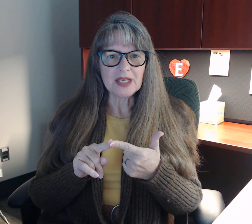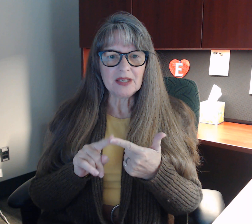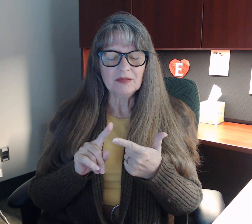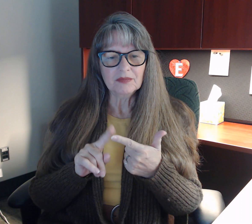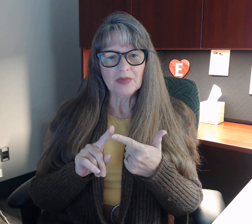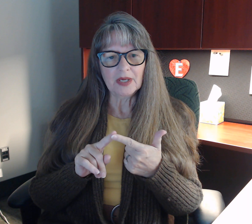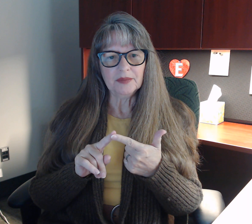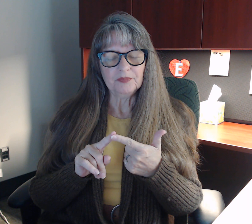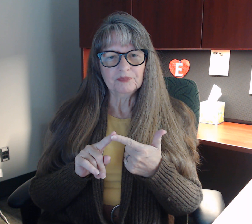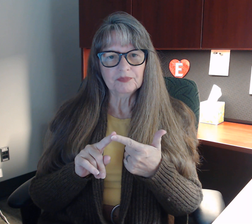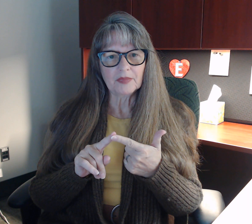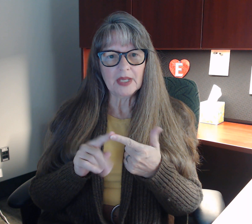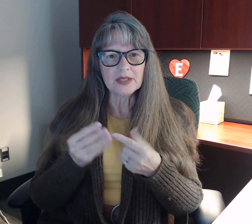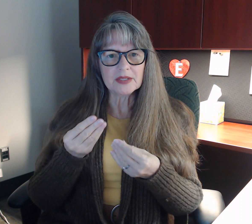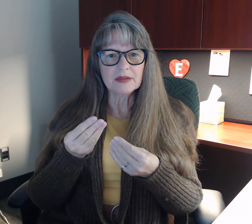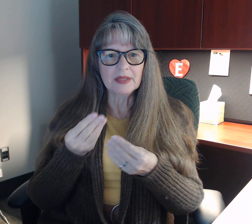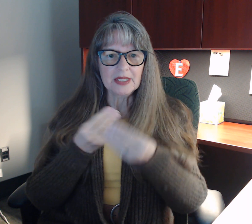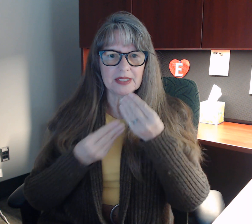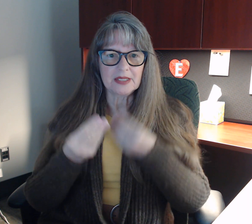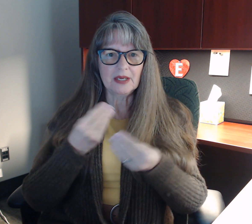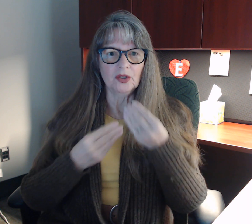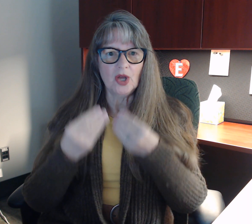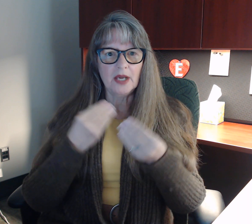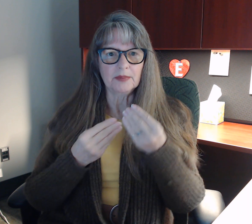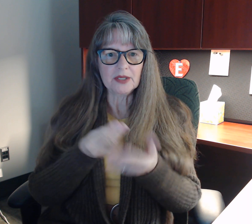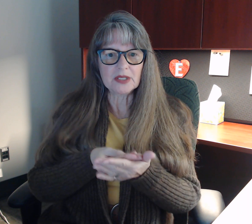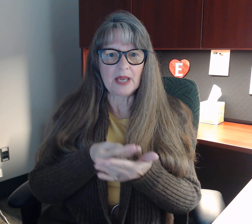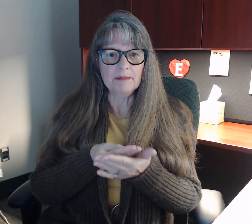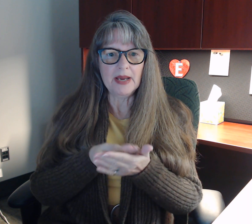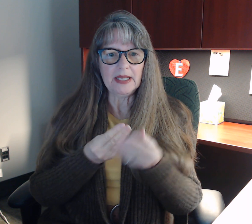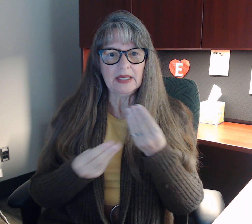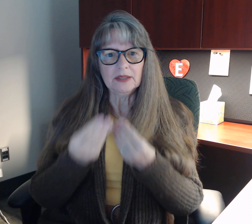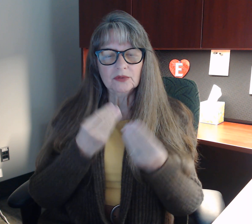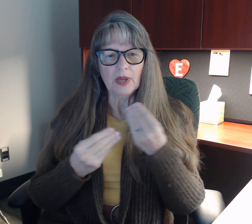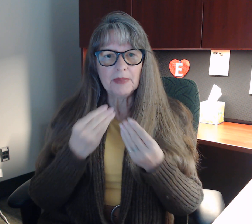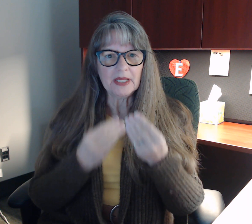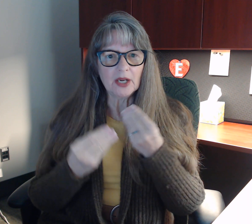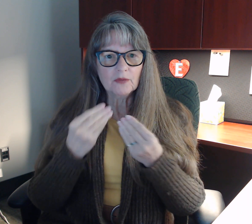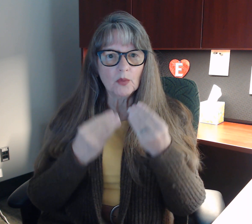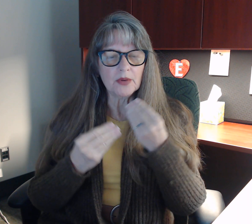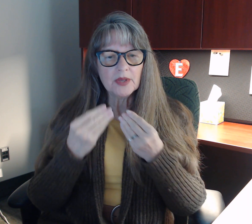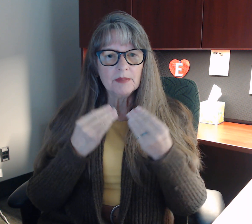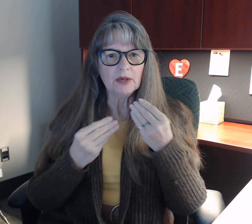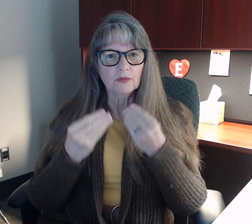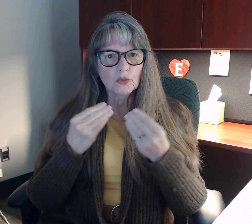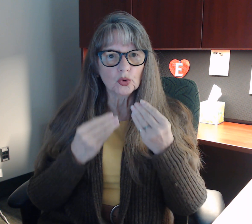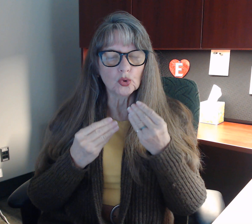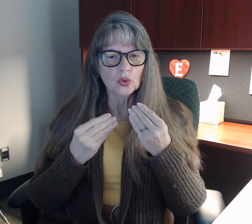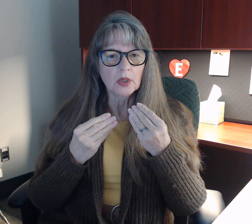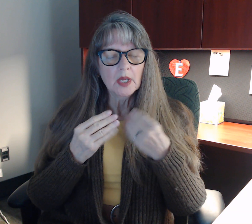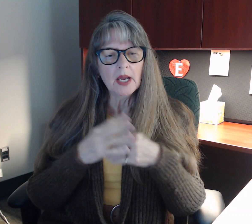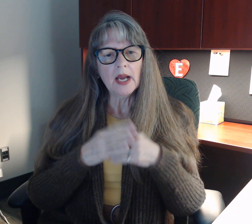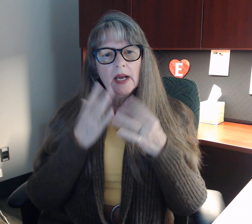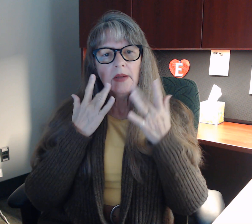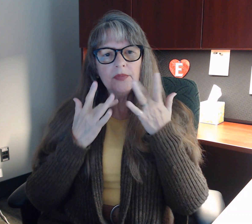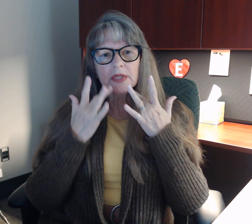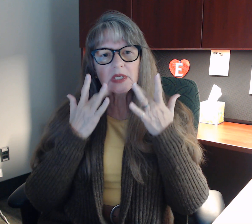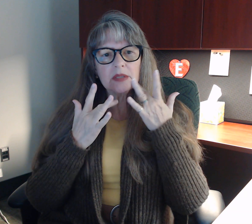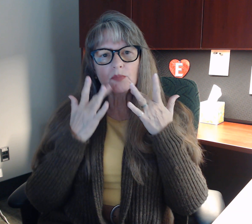see is this a lot, because it's like money and I'm being careful with it, being frugal. This is more